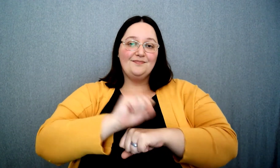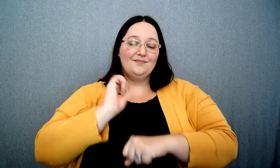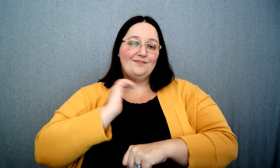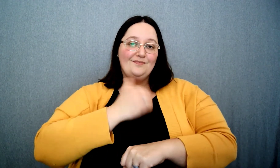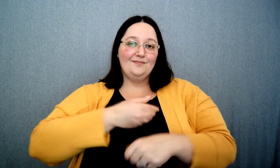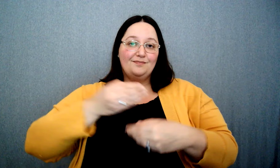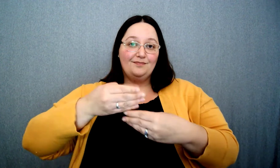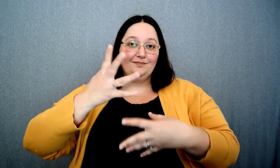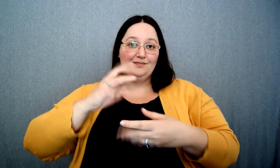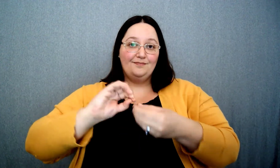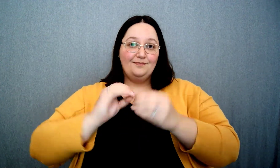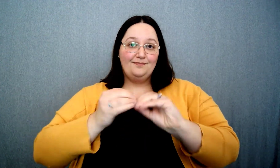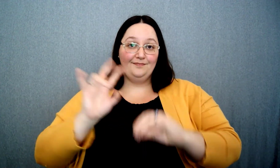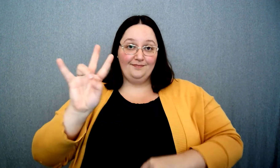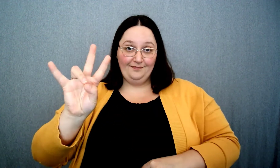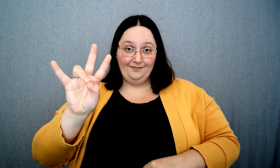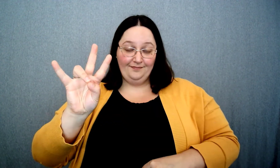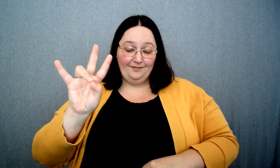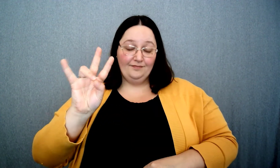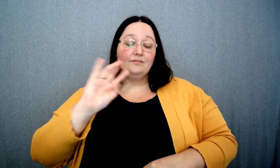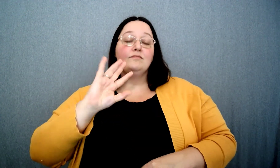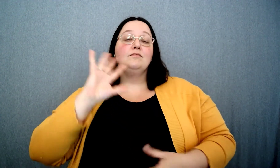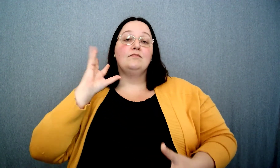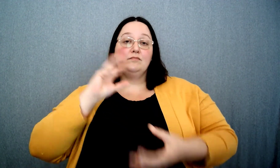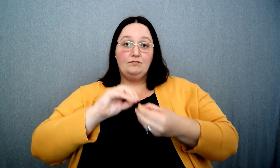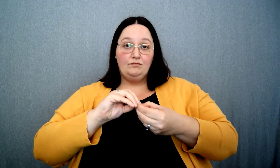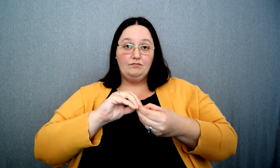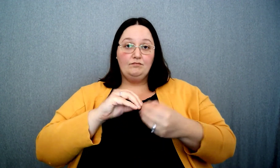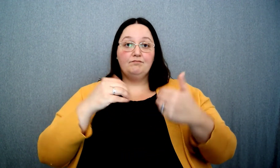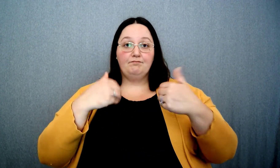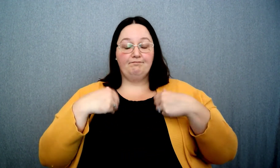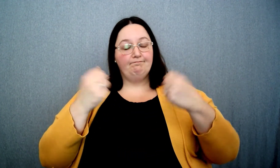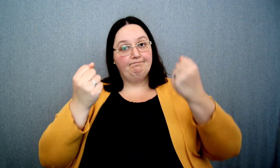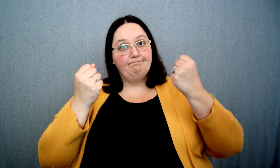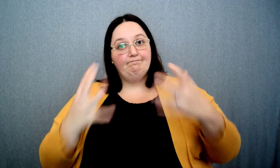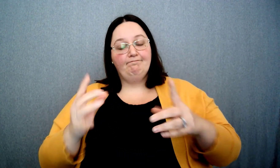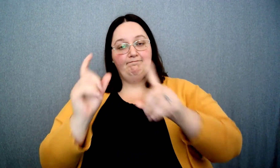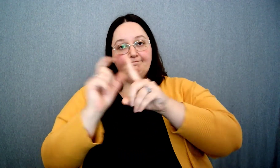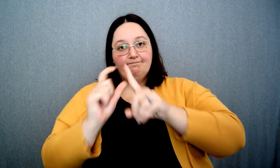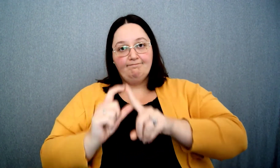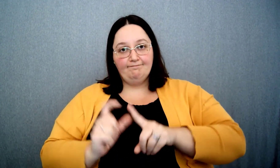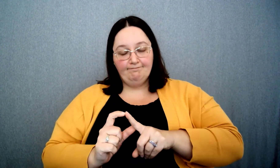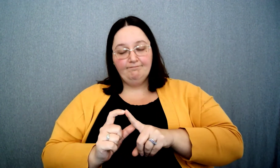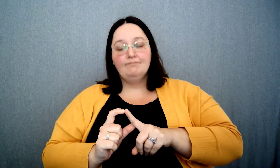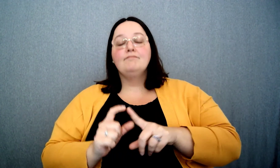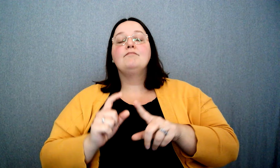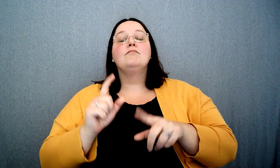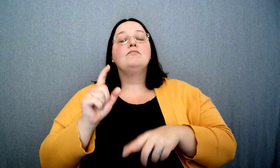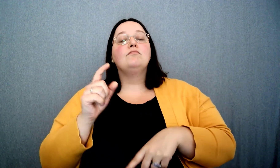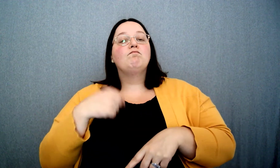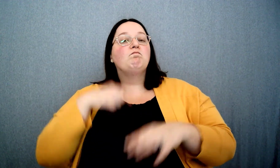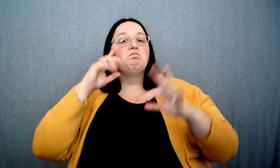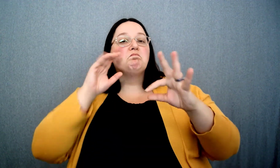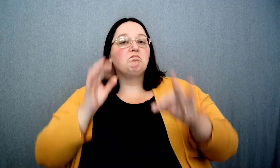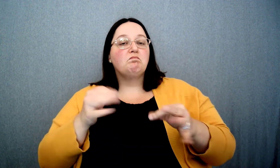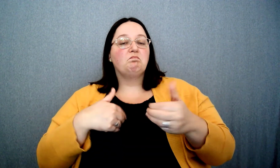Alright, I want us to work on our vocab list number 7. There are many different words in our vocab list, so